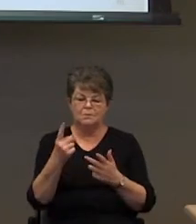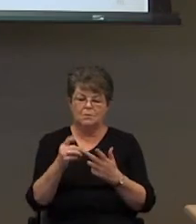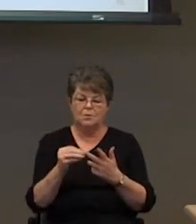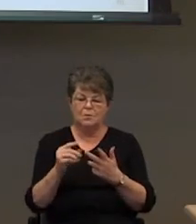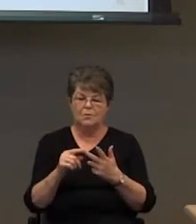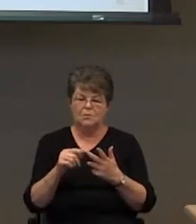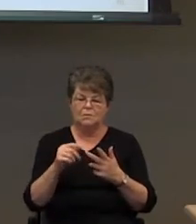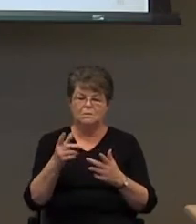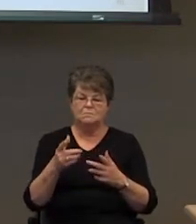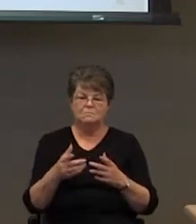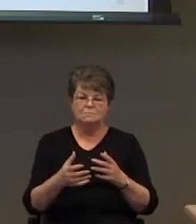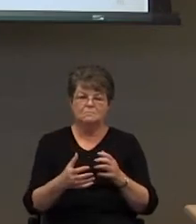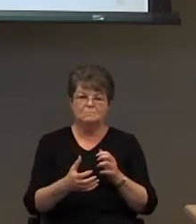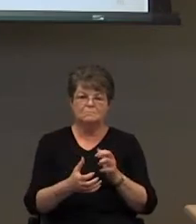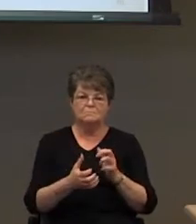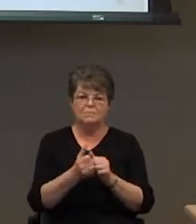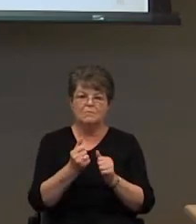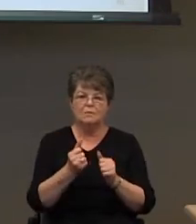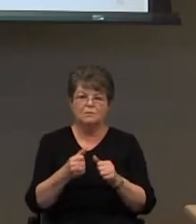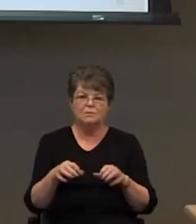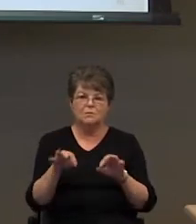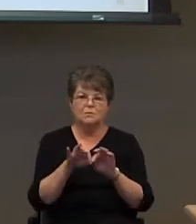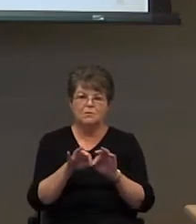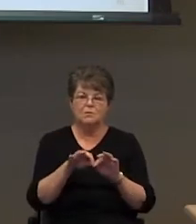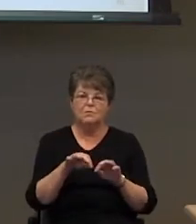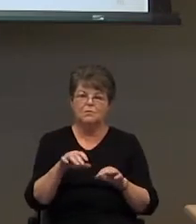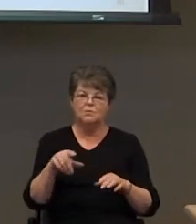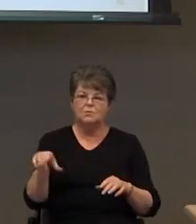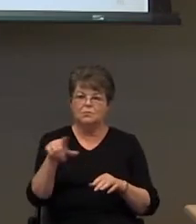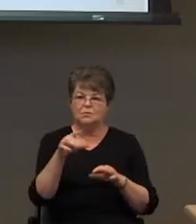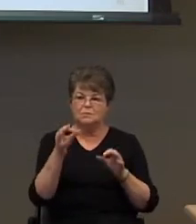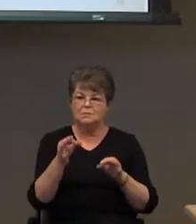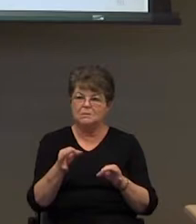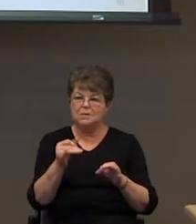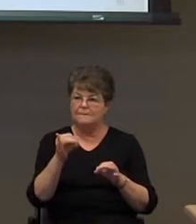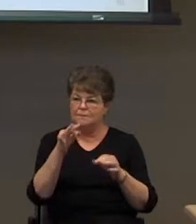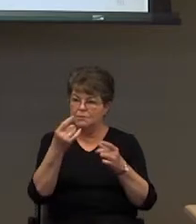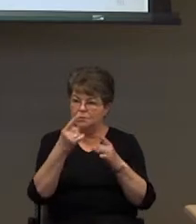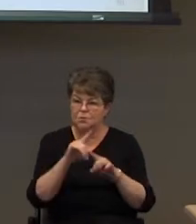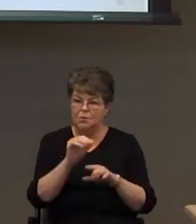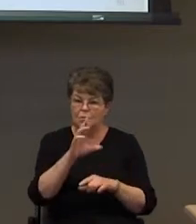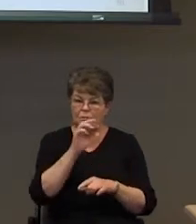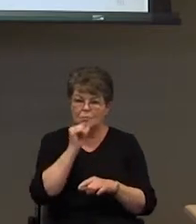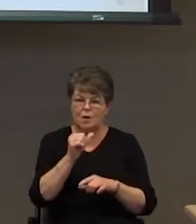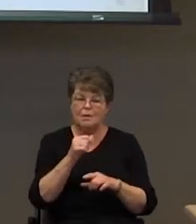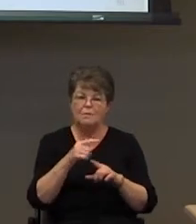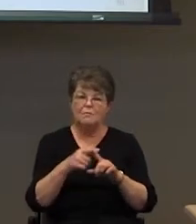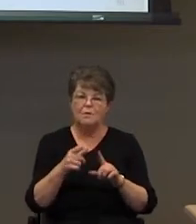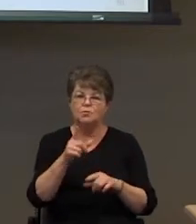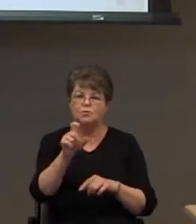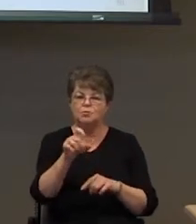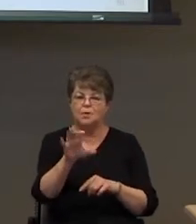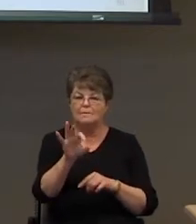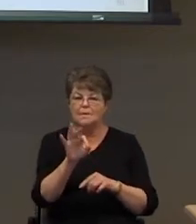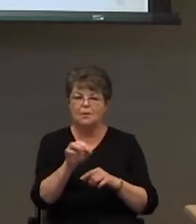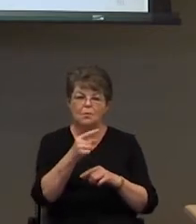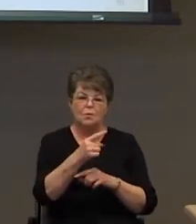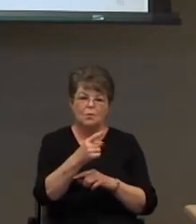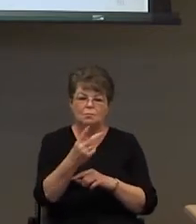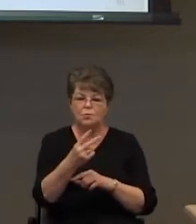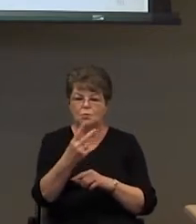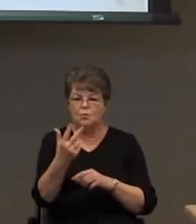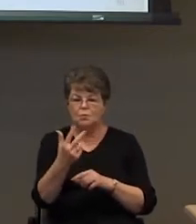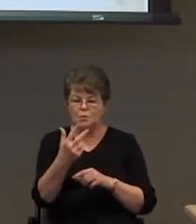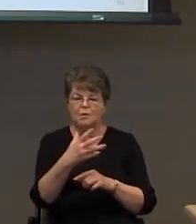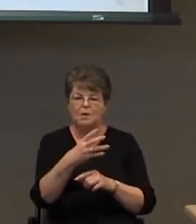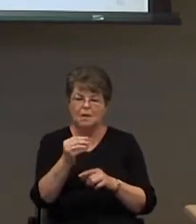focus on. You as a community, you as an EDP need to decide if you agree with that or not. But at the end of the day, is you should pick one or two or three and just